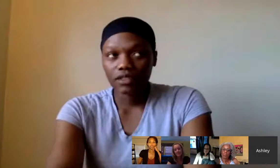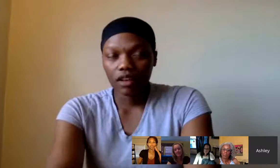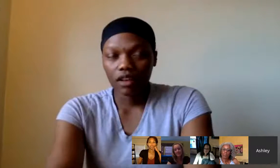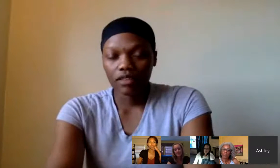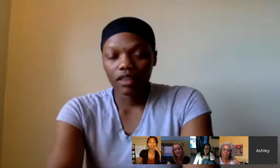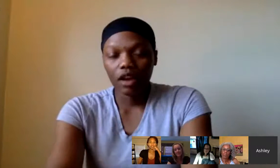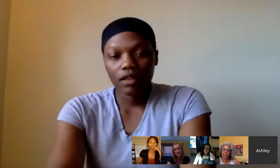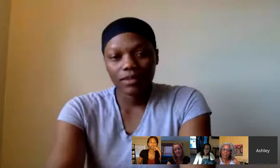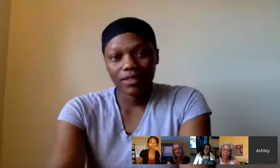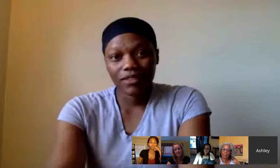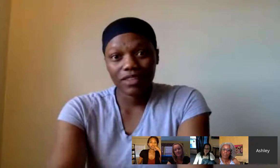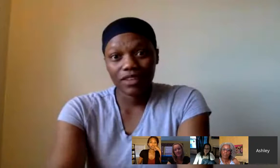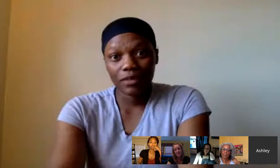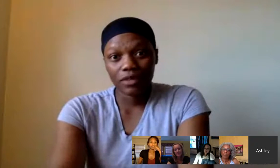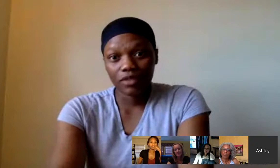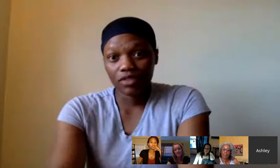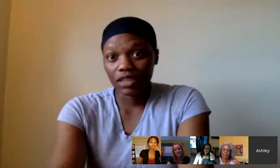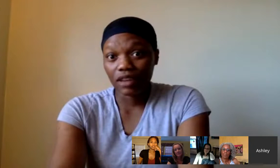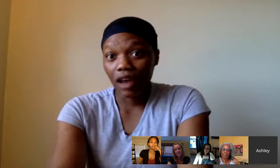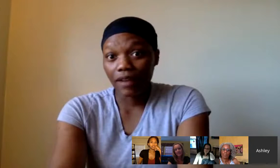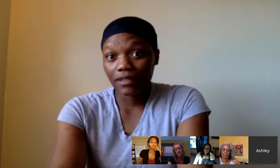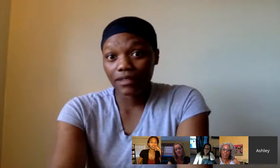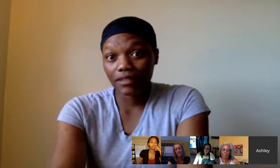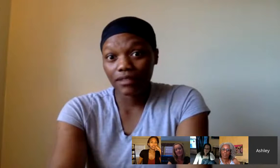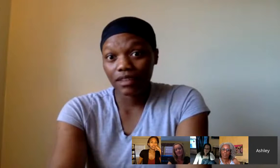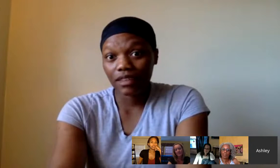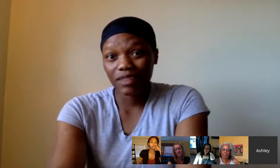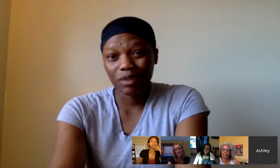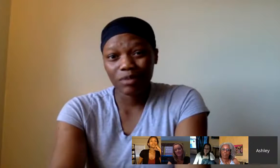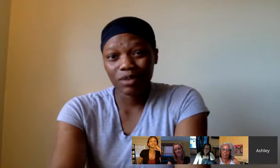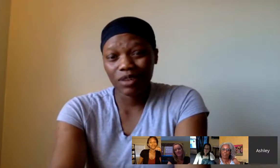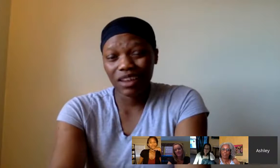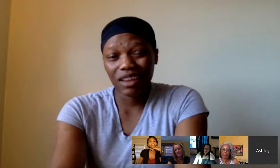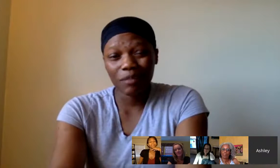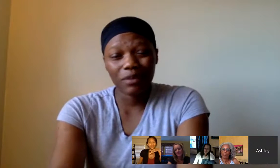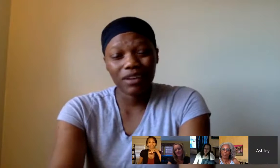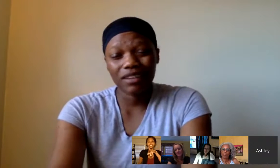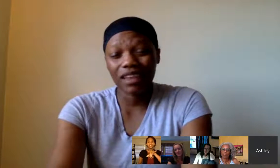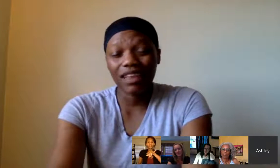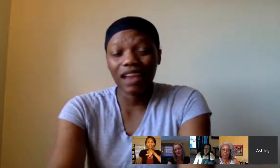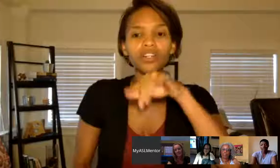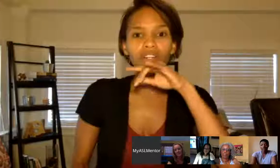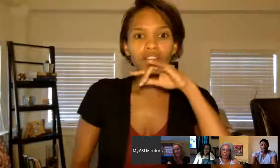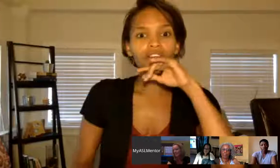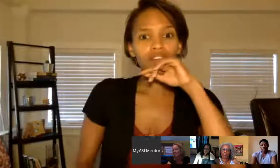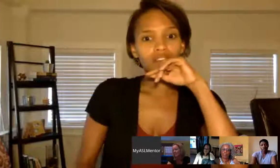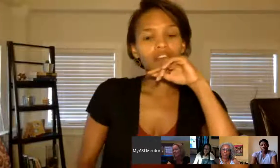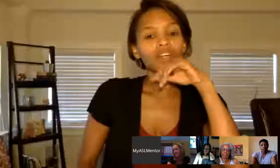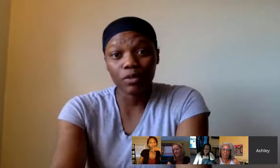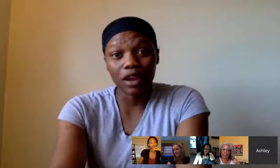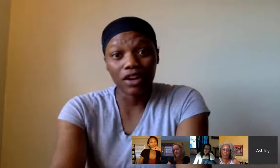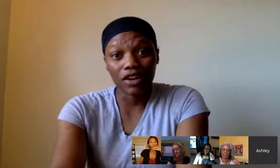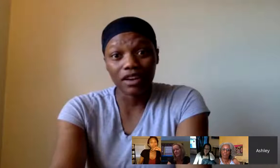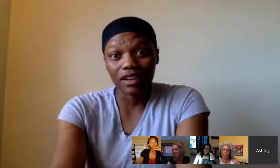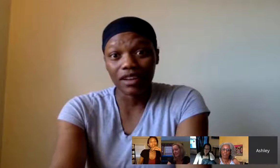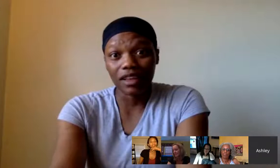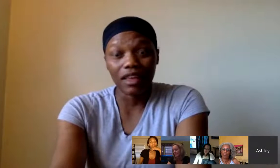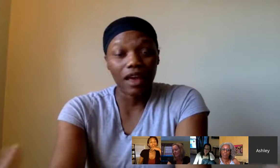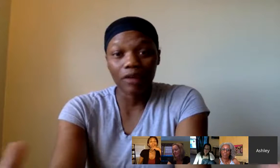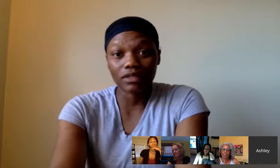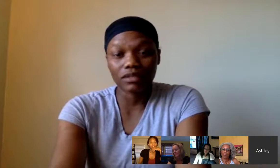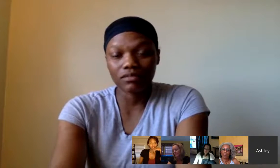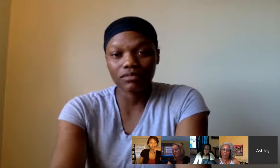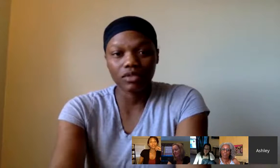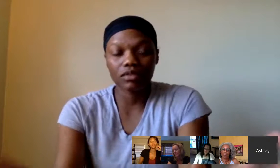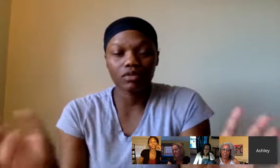I just thought they call themselves a leader, but they're really not. That's where I was going at, but it kind of threw me for a loop when I heard it.